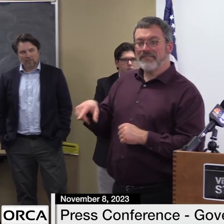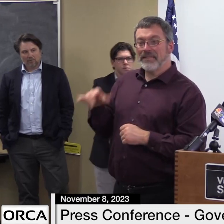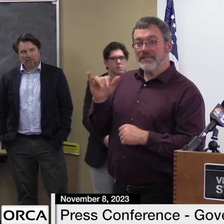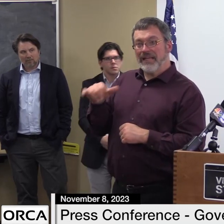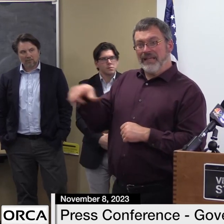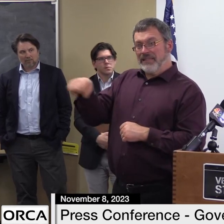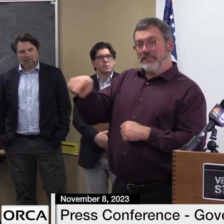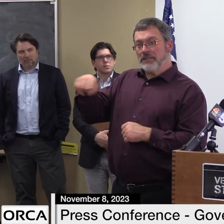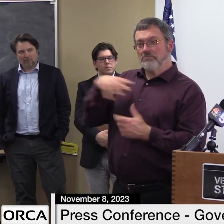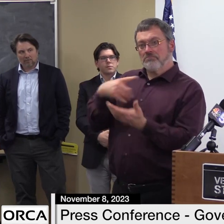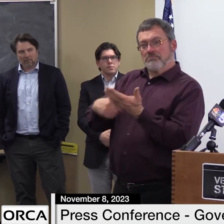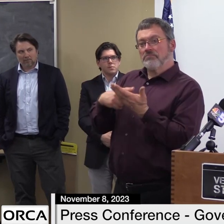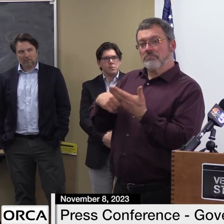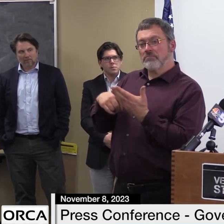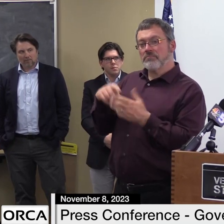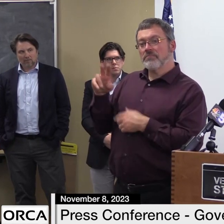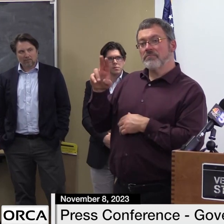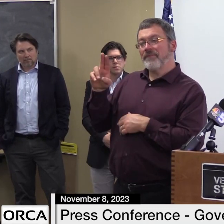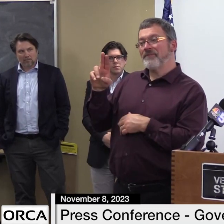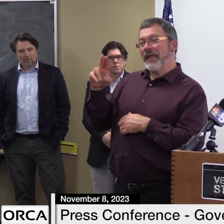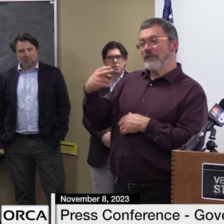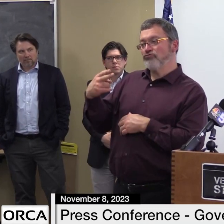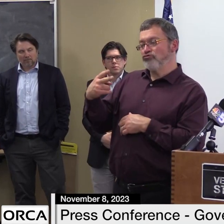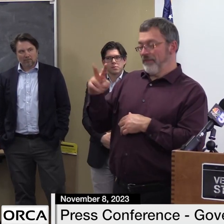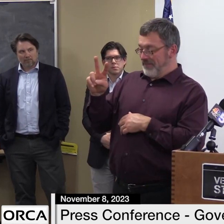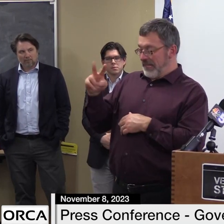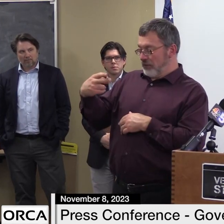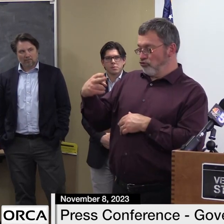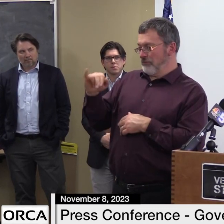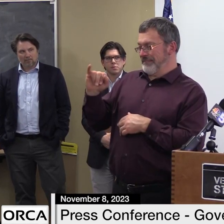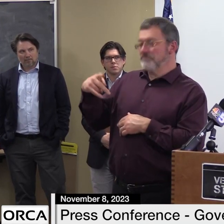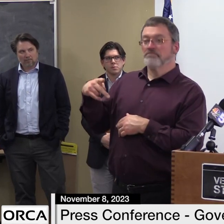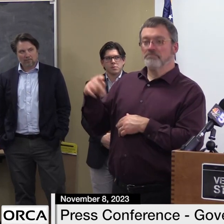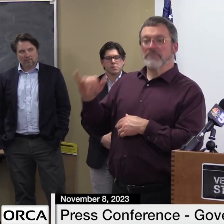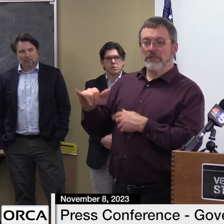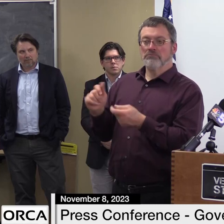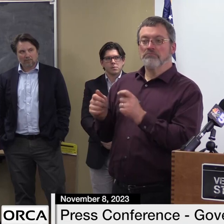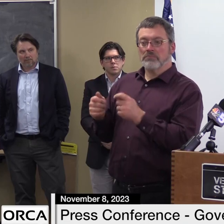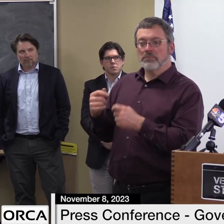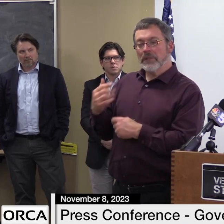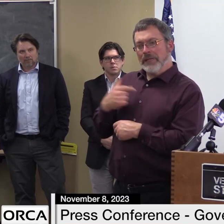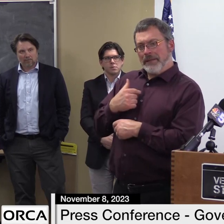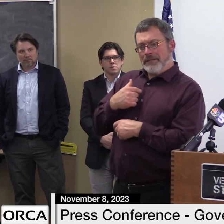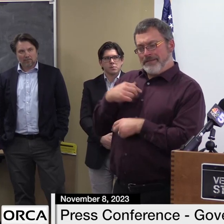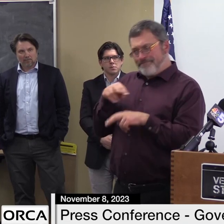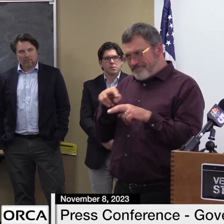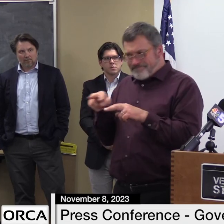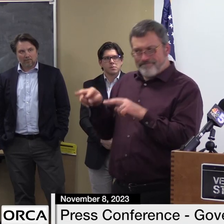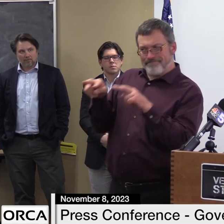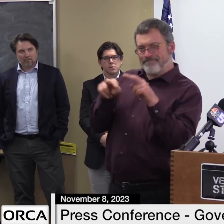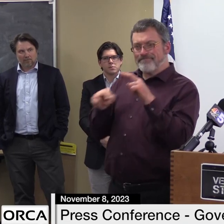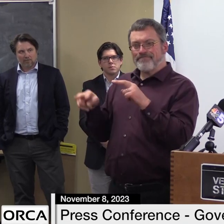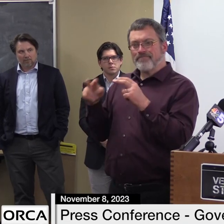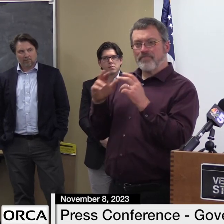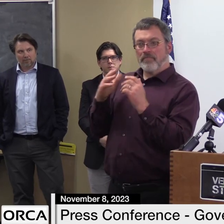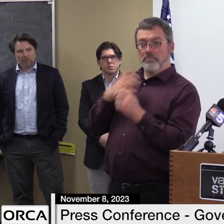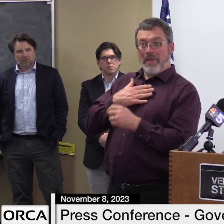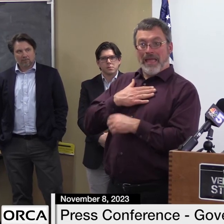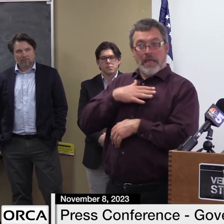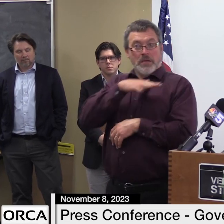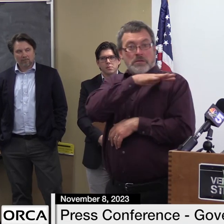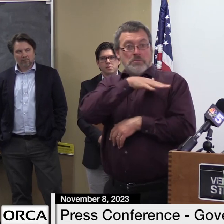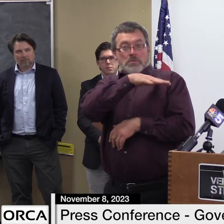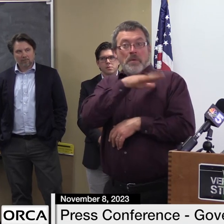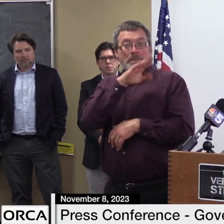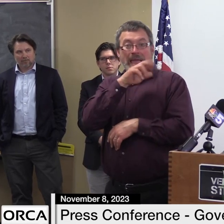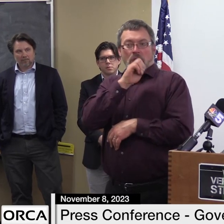with our VHIP program. It was something that I thought about years ago when I went through my hometown of Barrie to